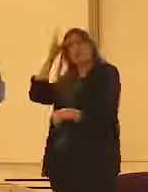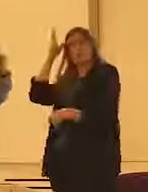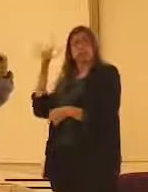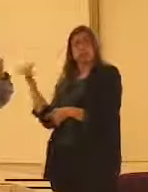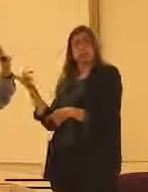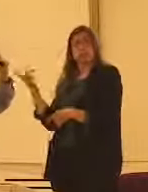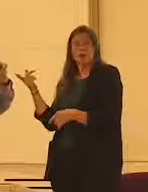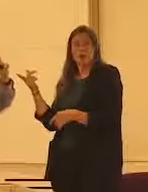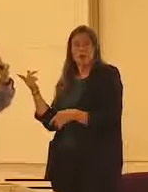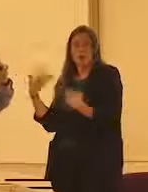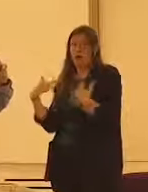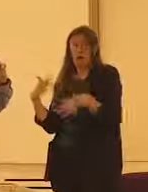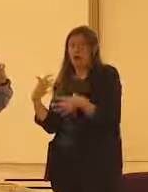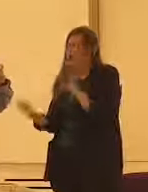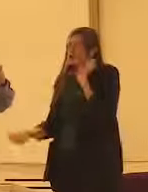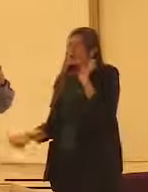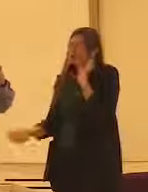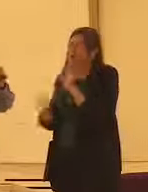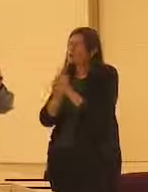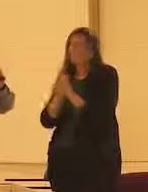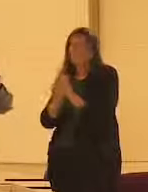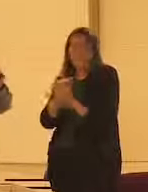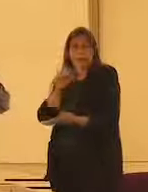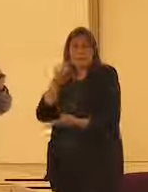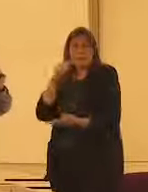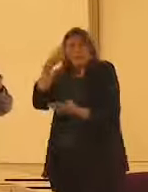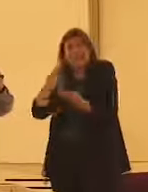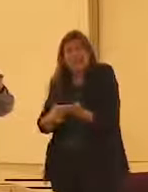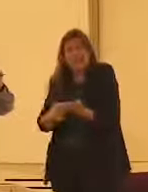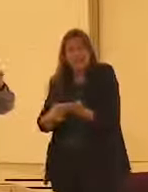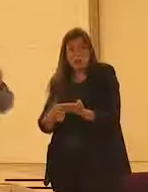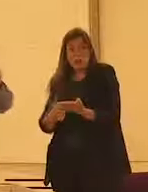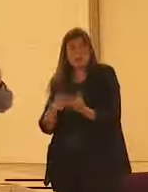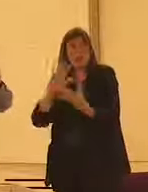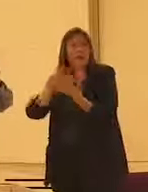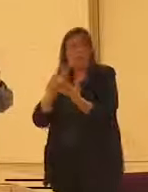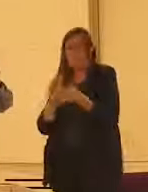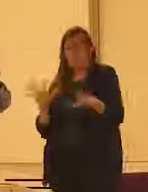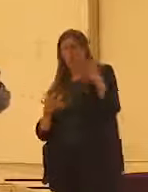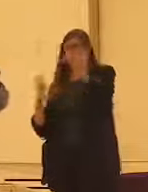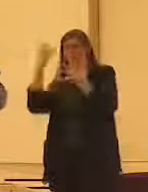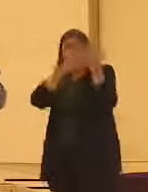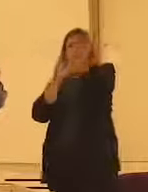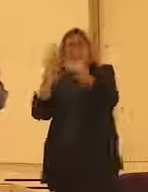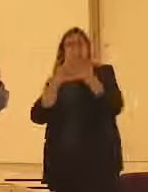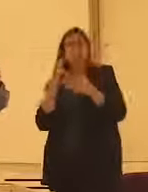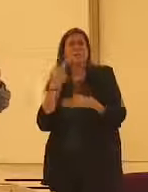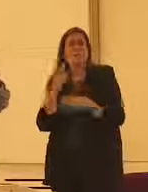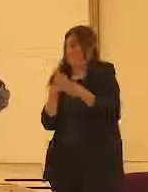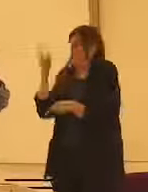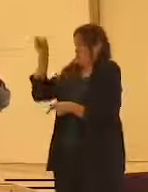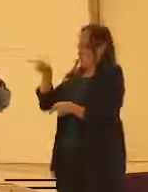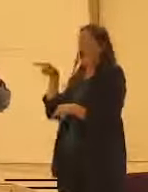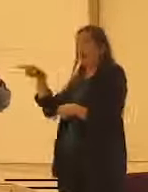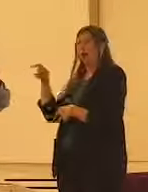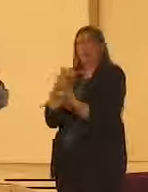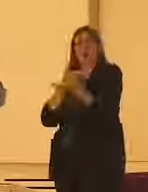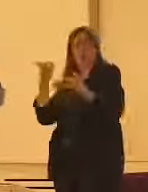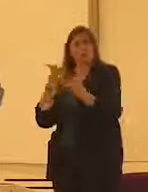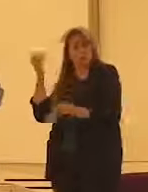stupid risk decisions because the deafness confuses them. I've known a very sensible consultant forensic psychiatrist tell